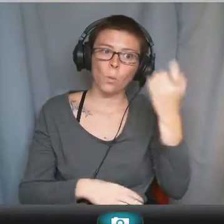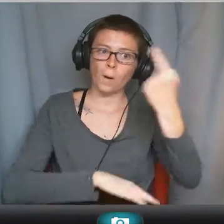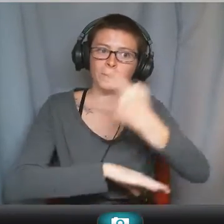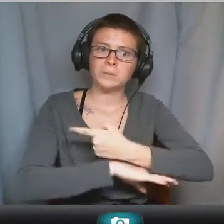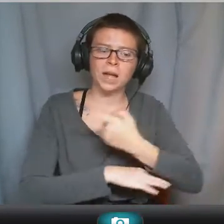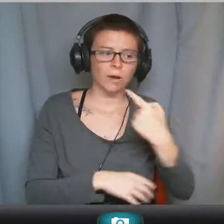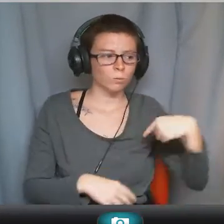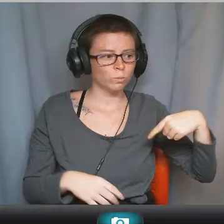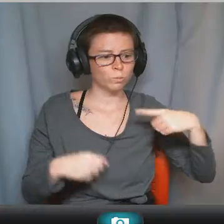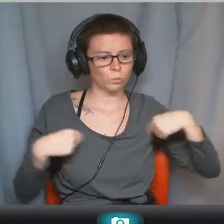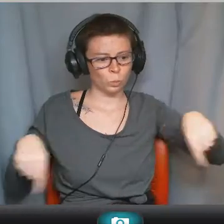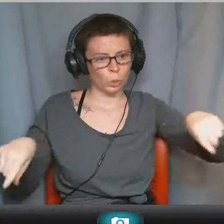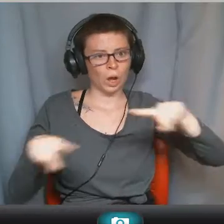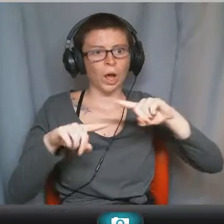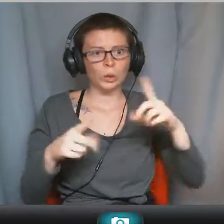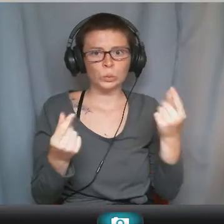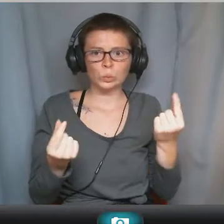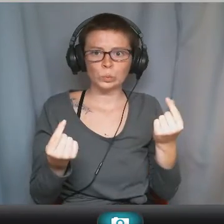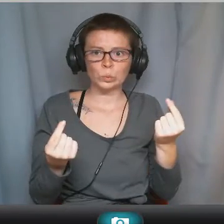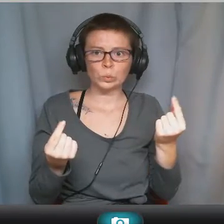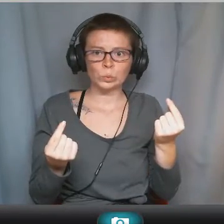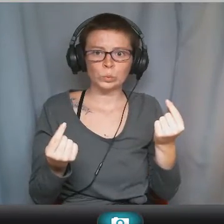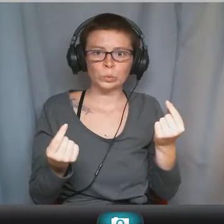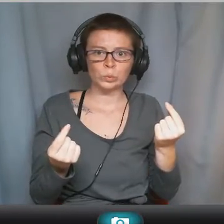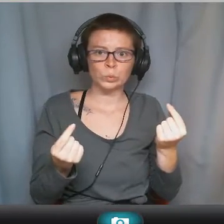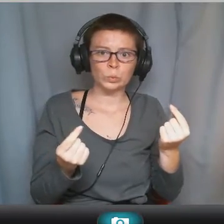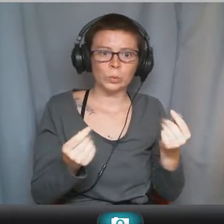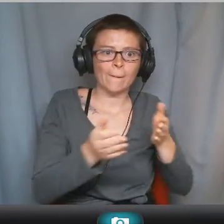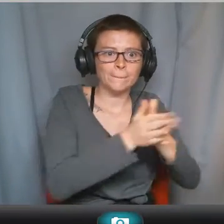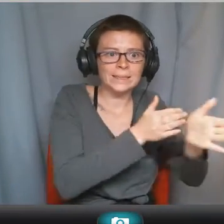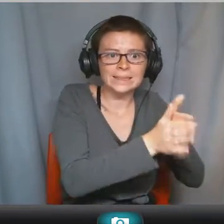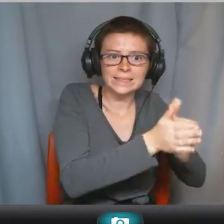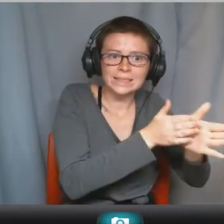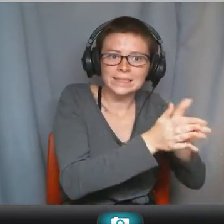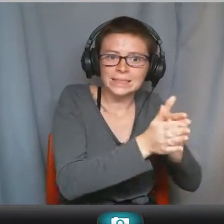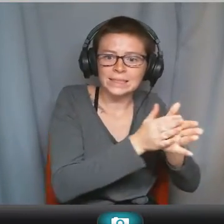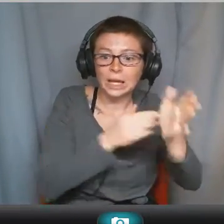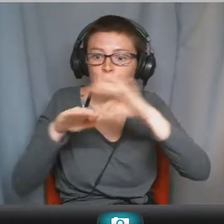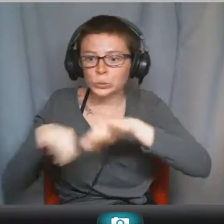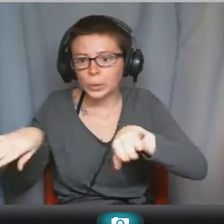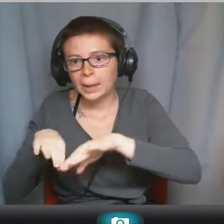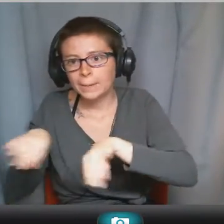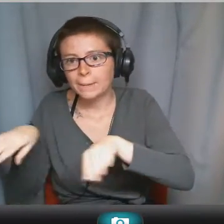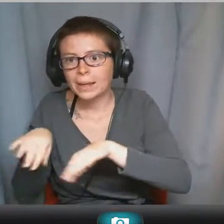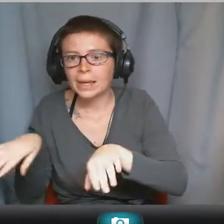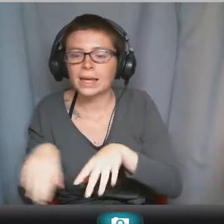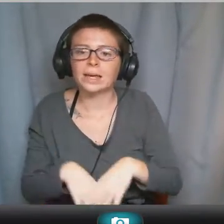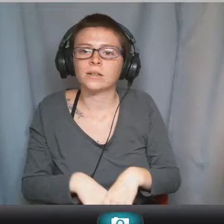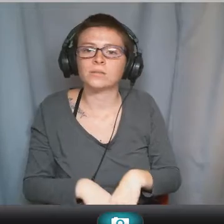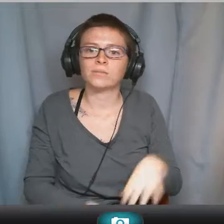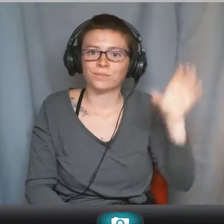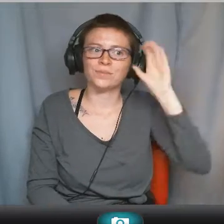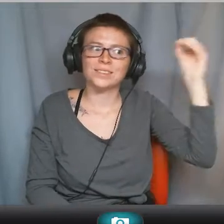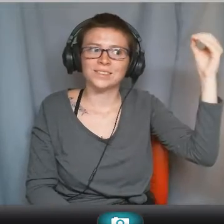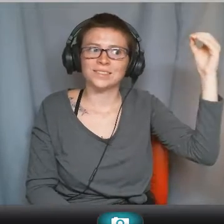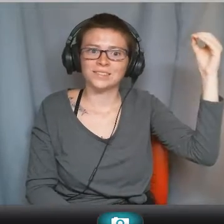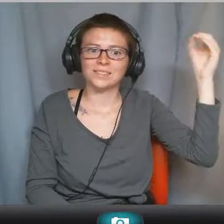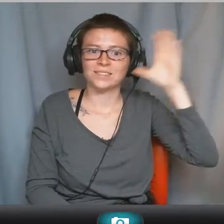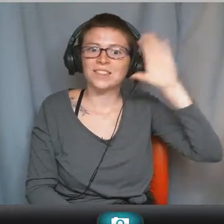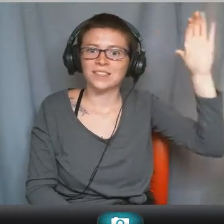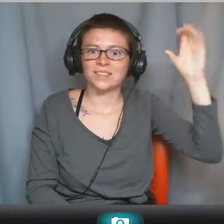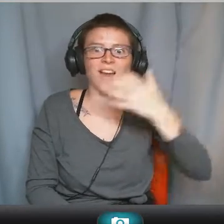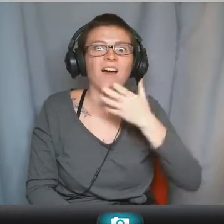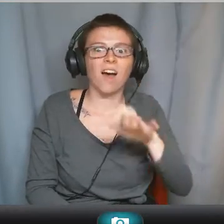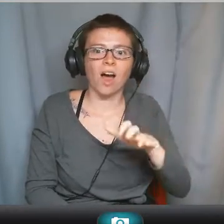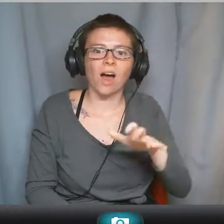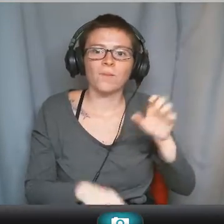picnics. We go swimming. The sun's out hot. Jump Yep, the sun is hot. jump rope. We play jump rope